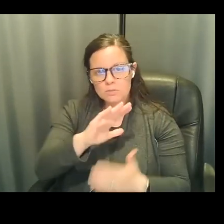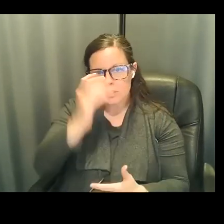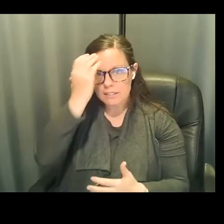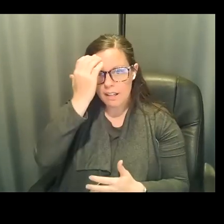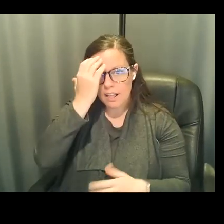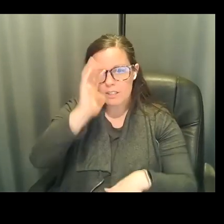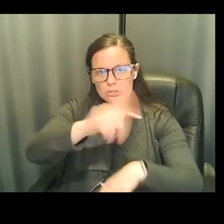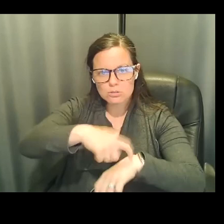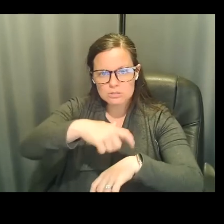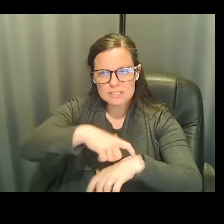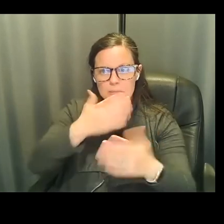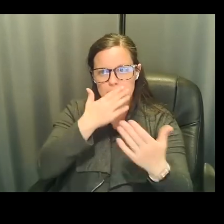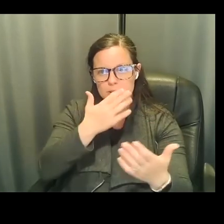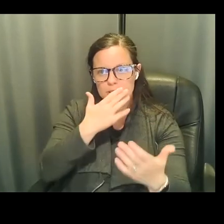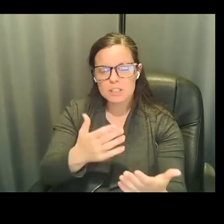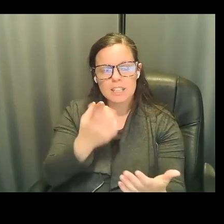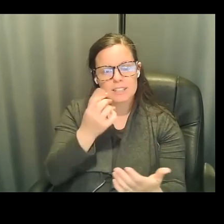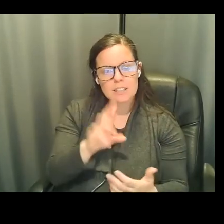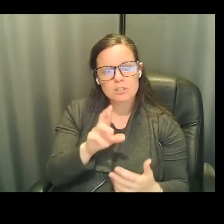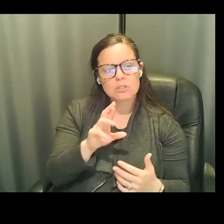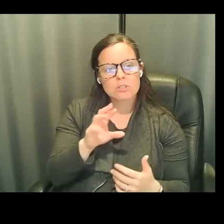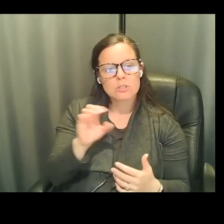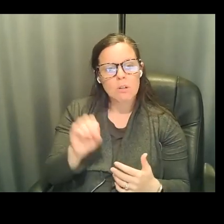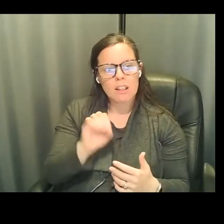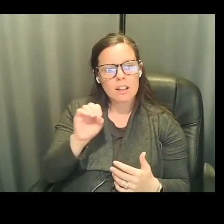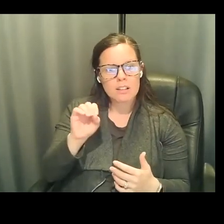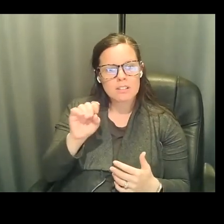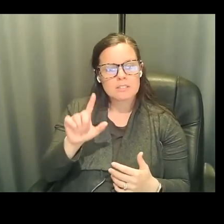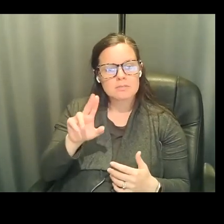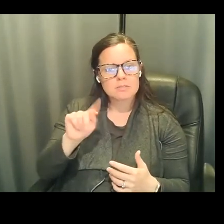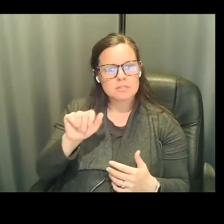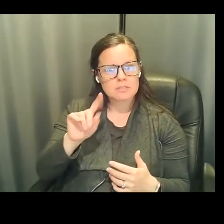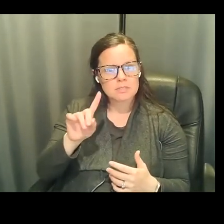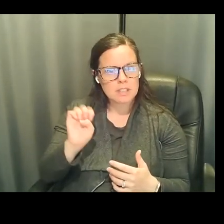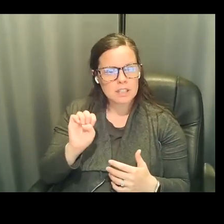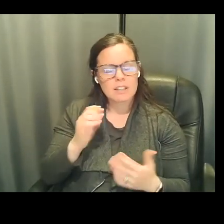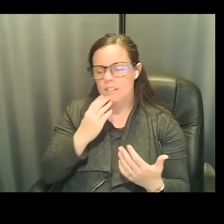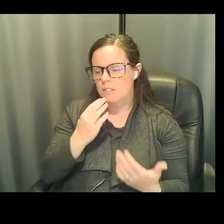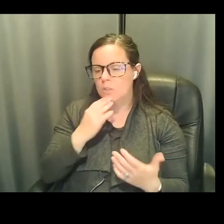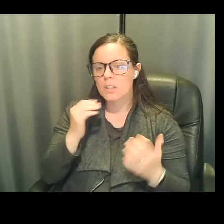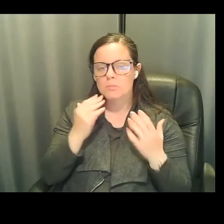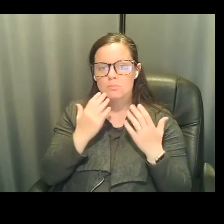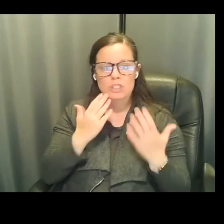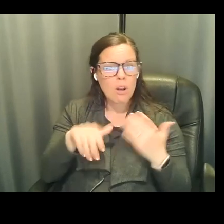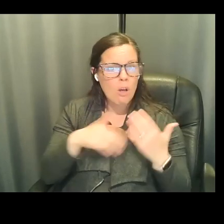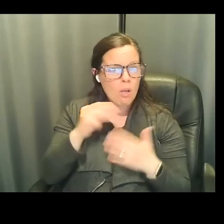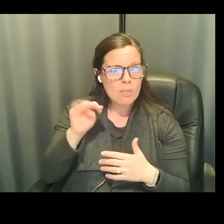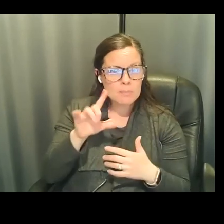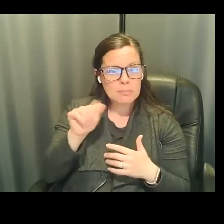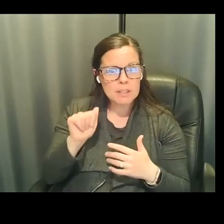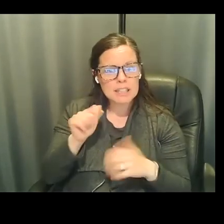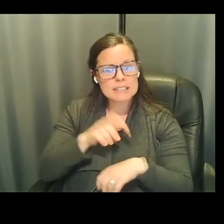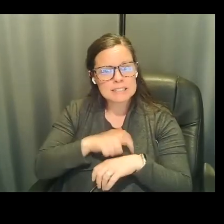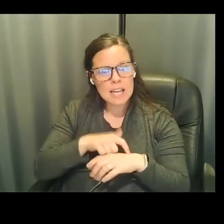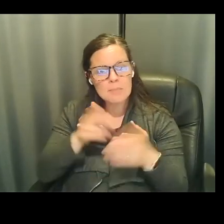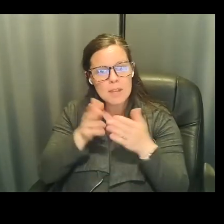really appreciate it, Dr. Olutade. Thank you. And I appreciate all the media's time and all of our public health